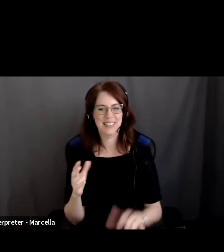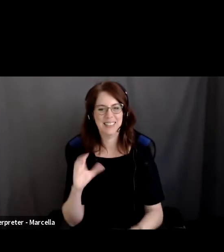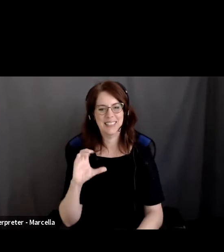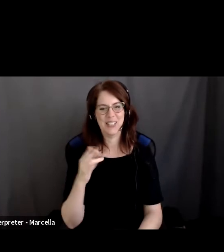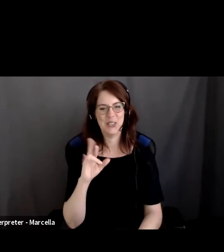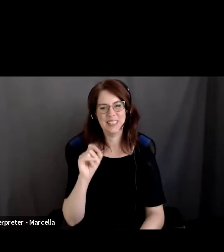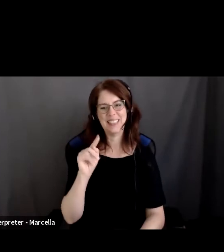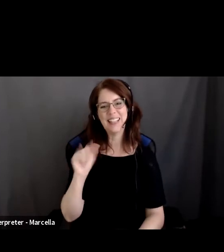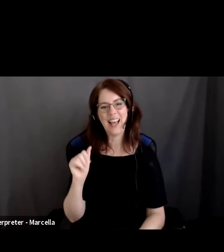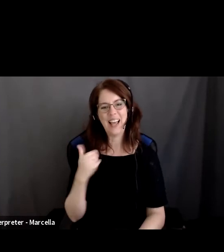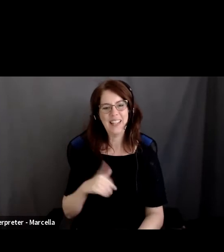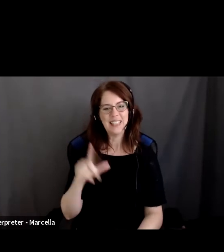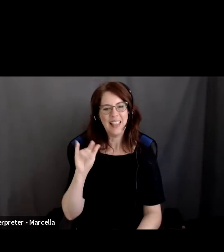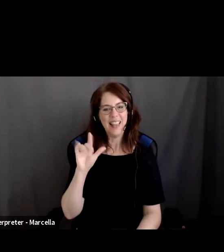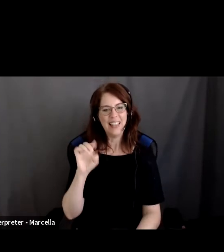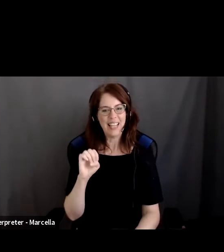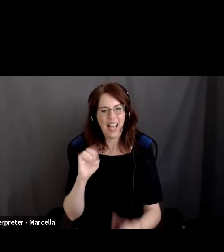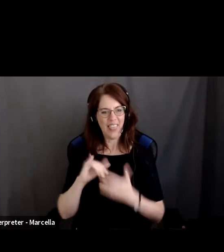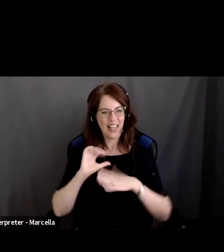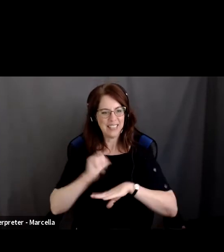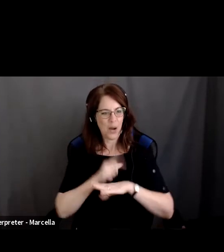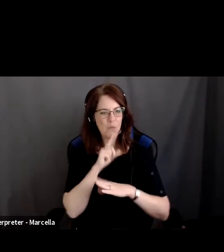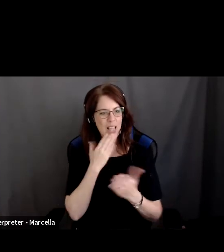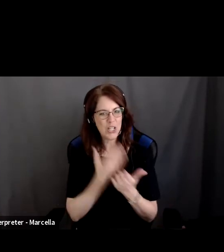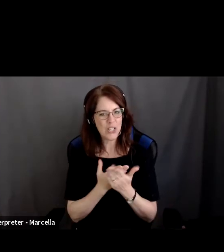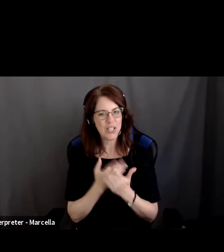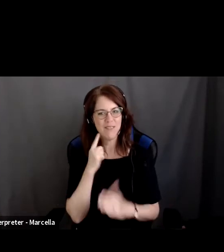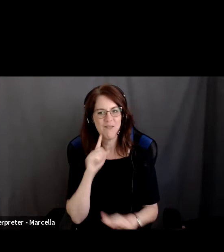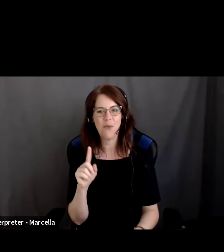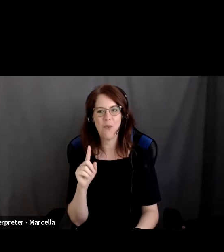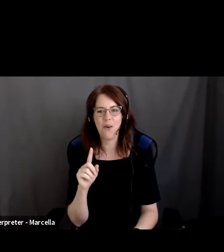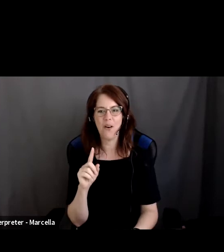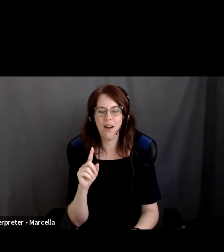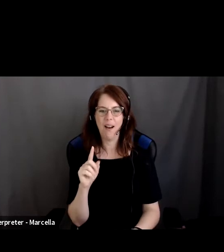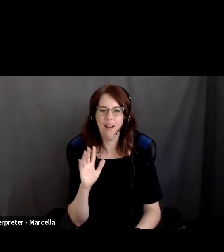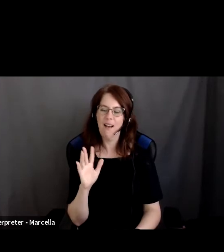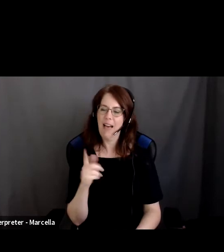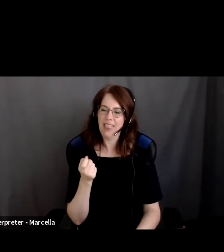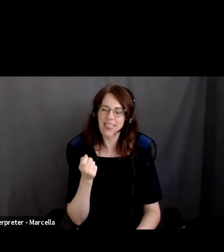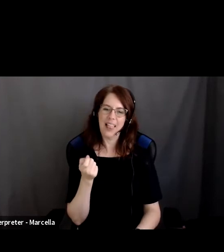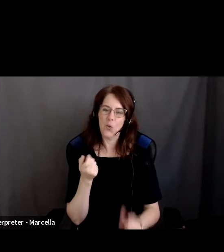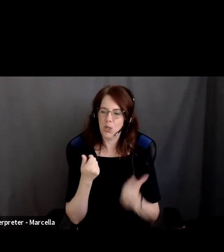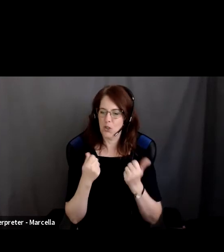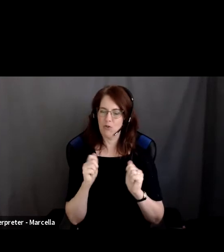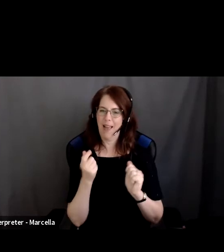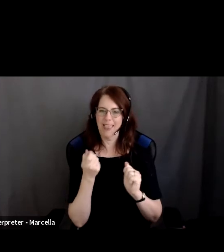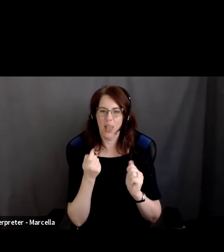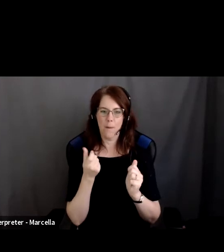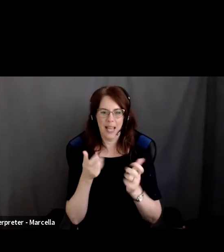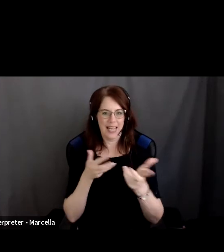is Lily, and I think that set us up really good for just a little, we're going to try a little bit of